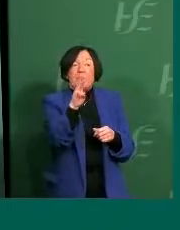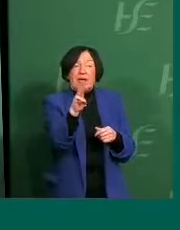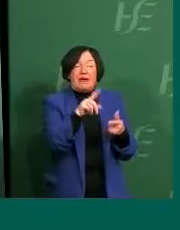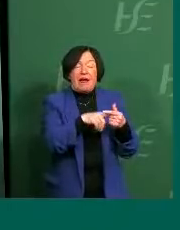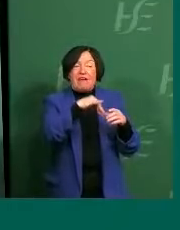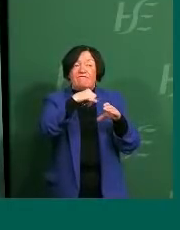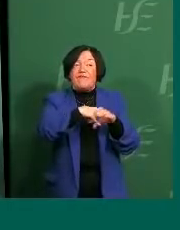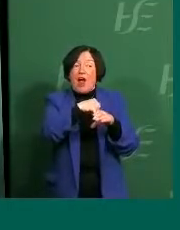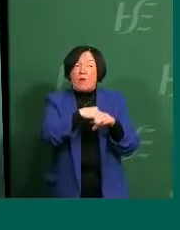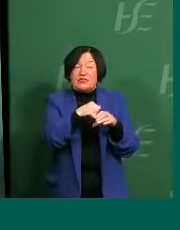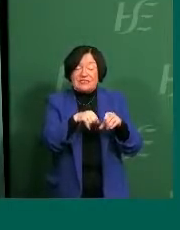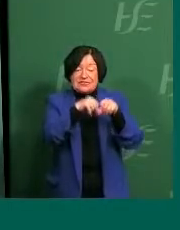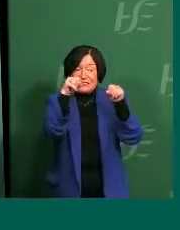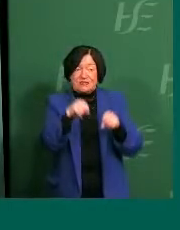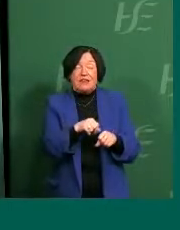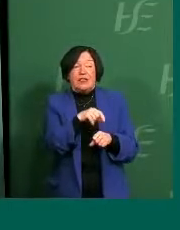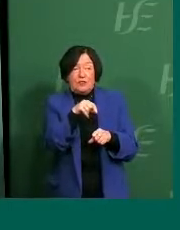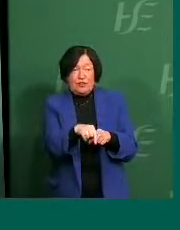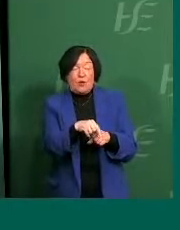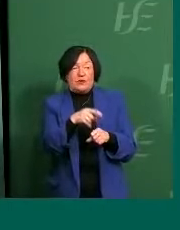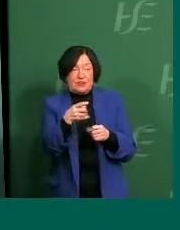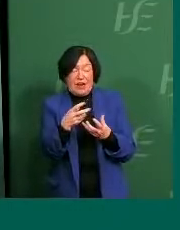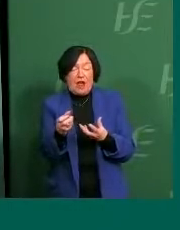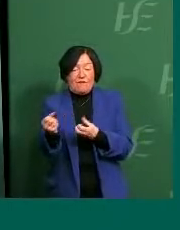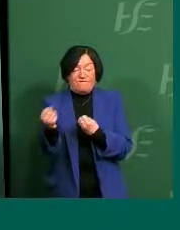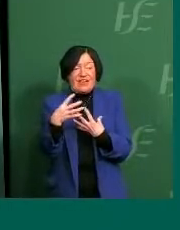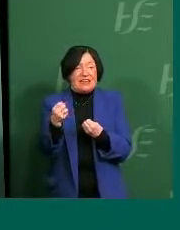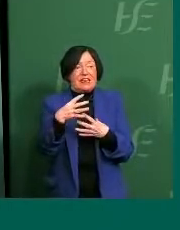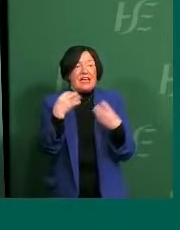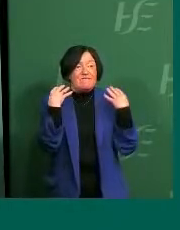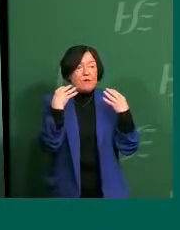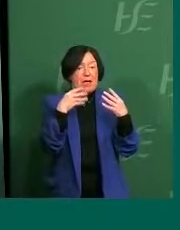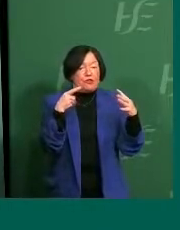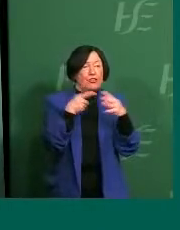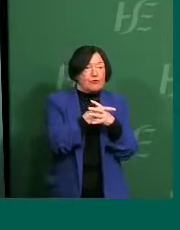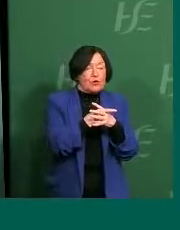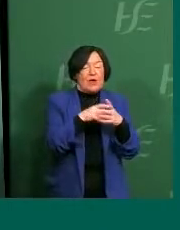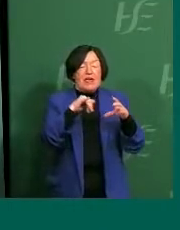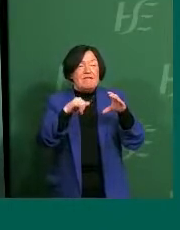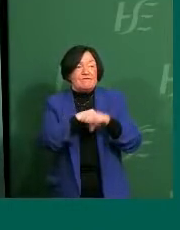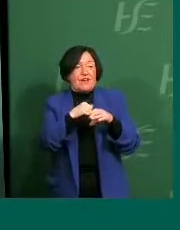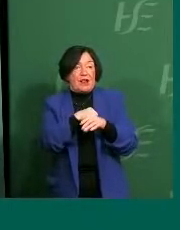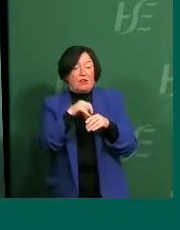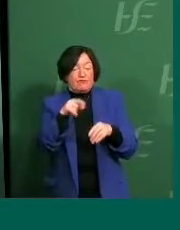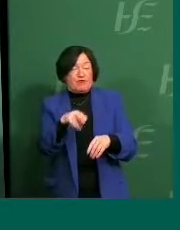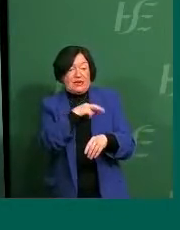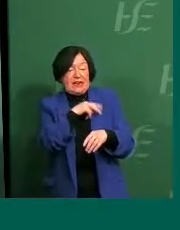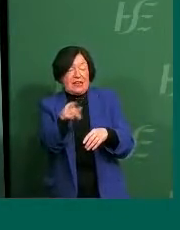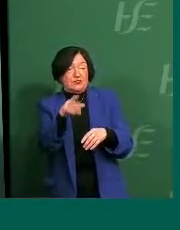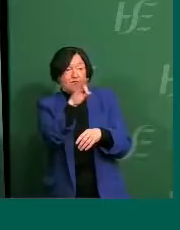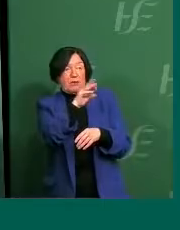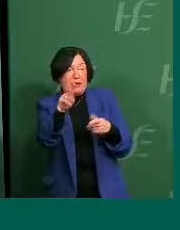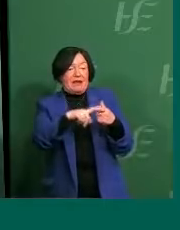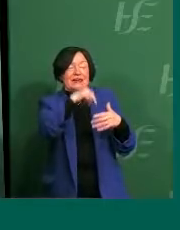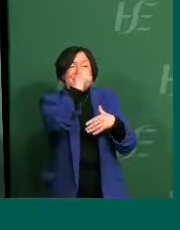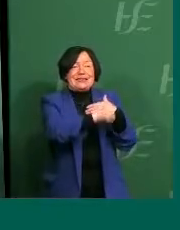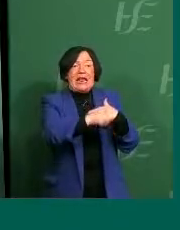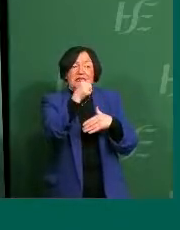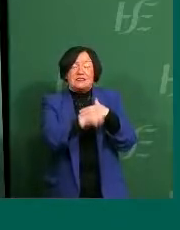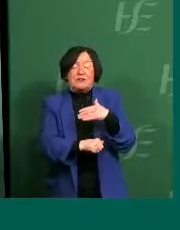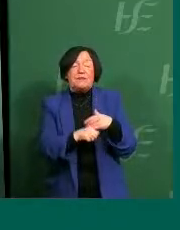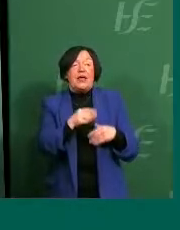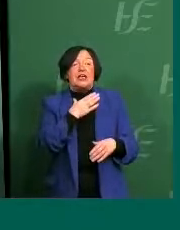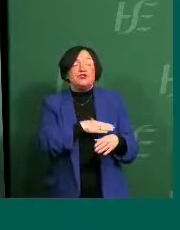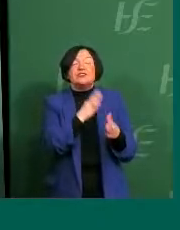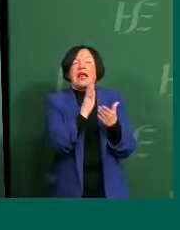and pharmacy systems, those are feeding the information through pharmacy on a real-time basis and GPs on a daily basis. And